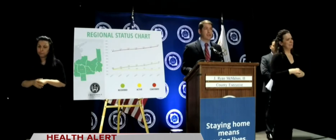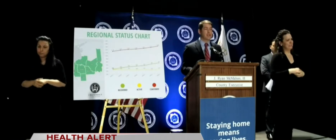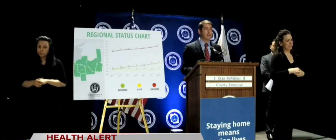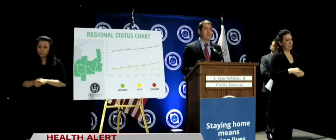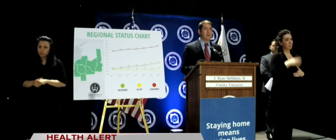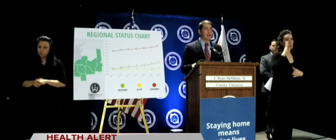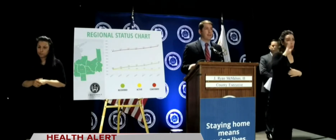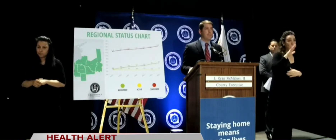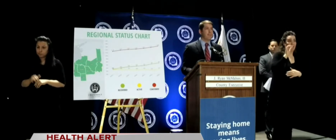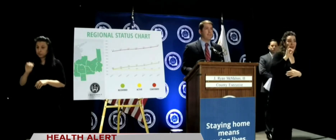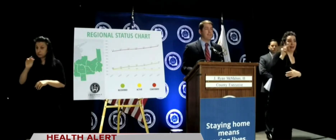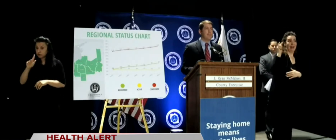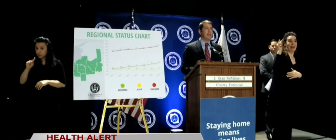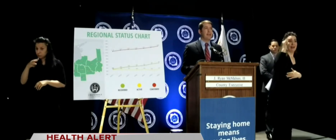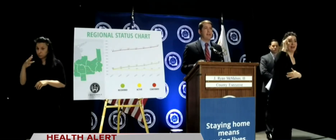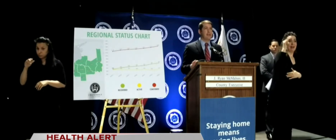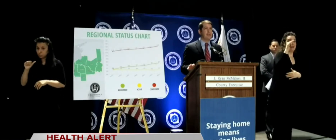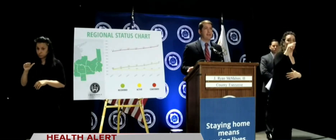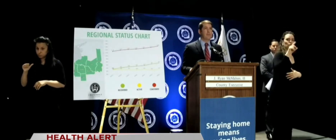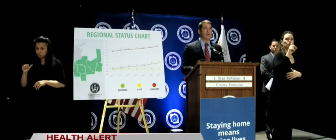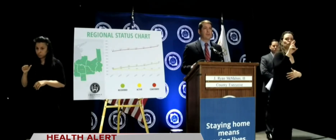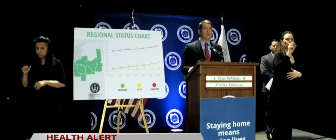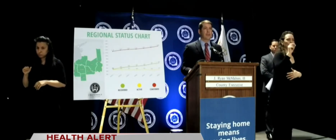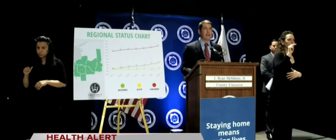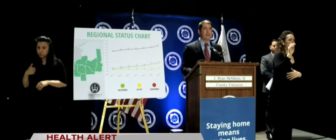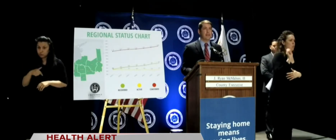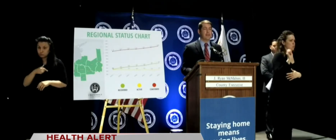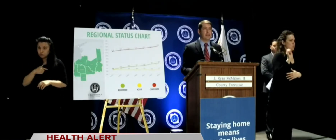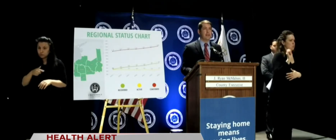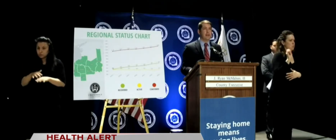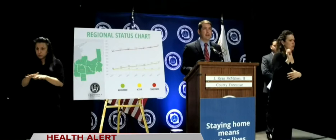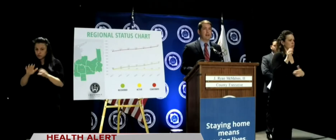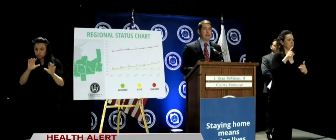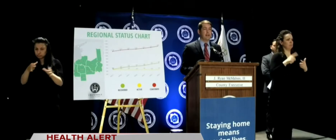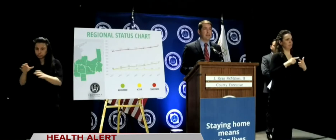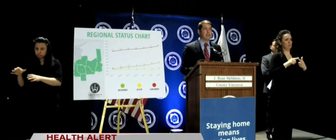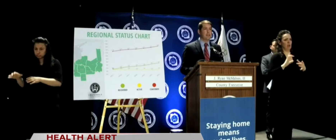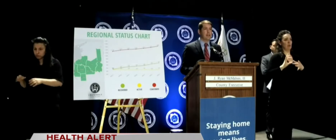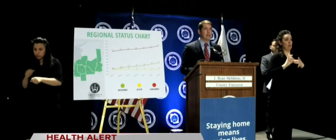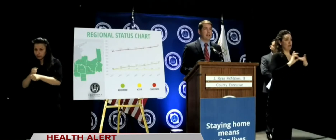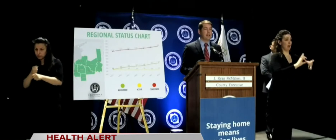Surge Initiative. The importance of connectivity